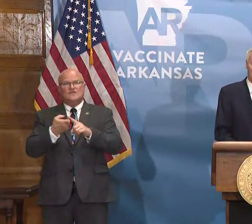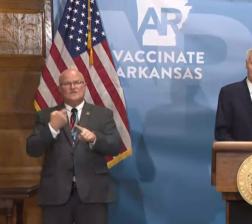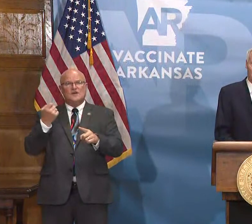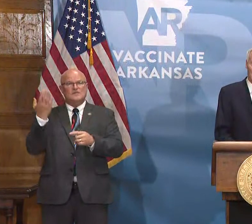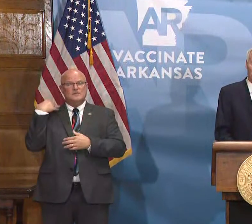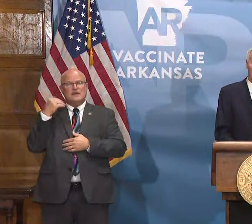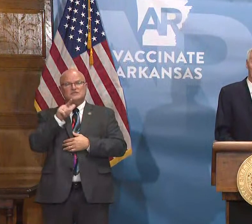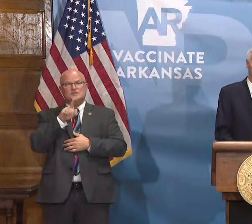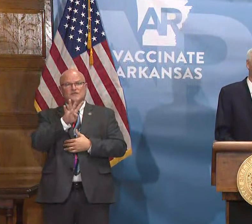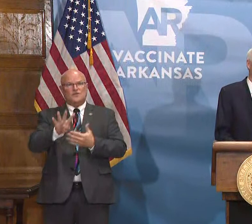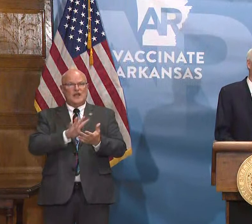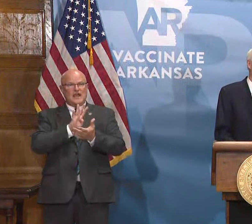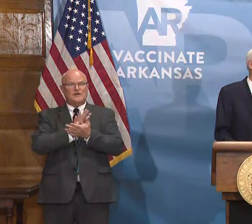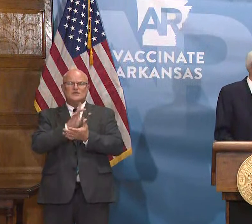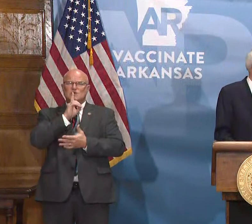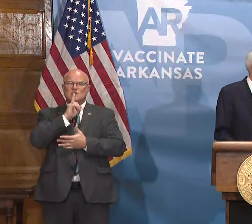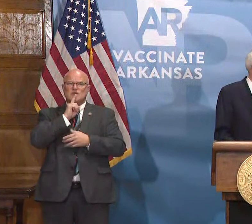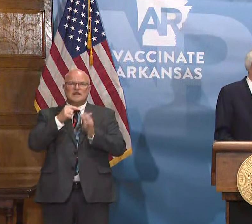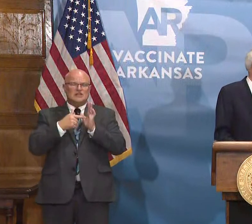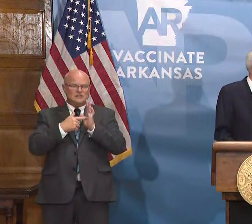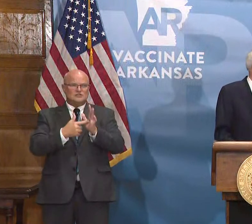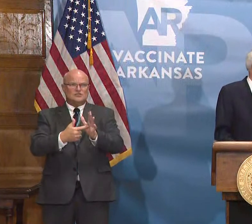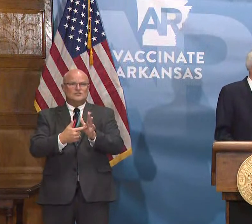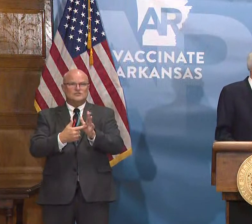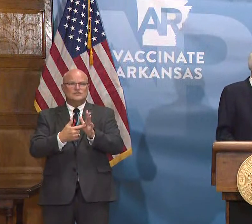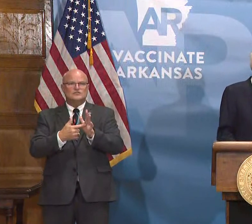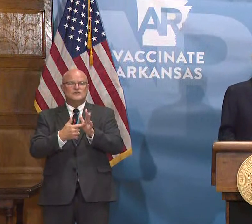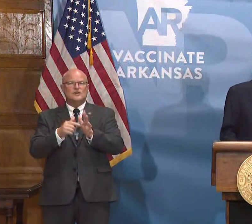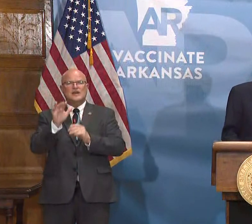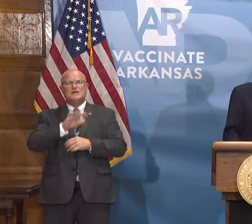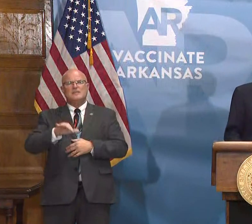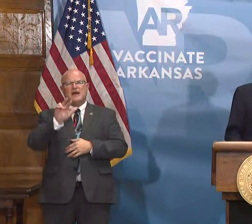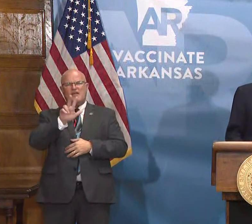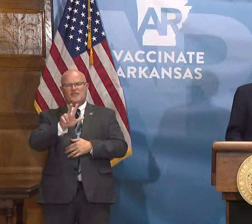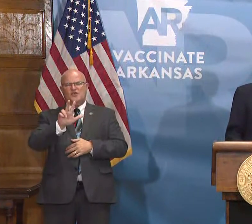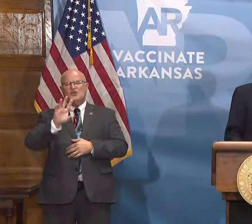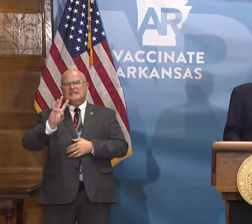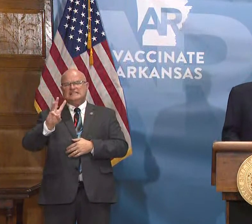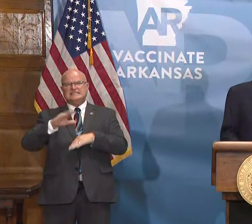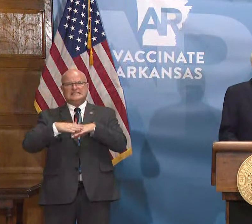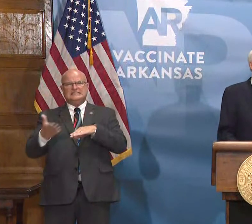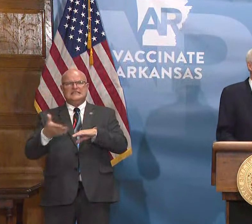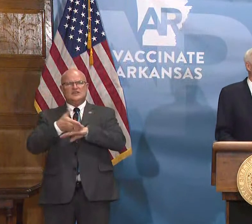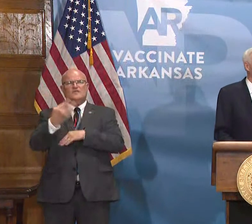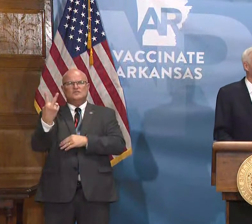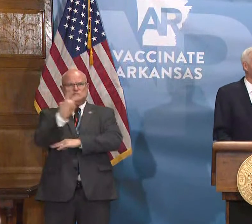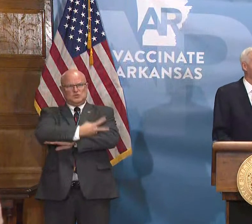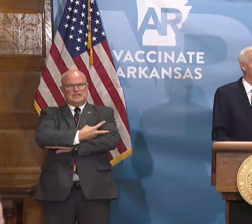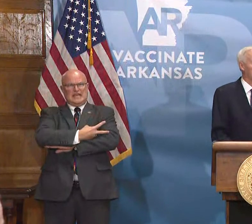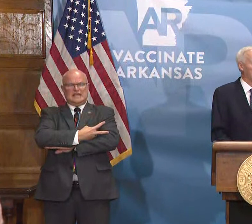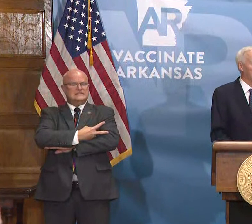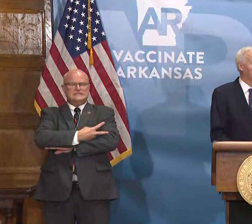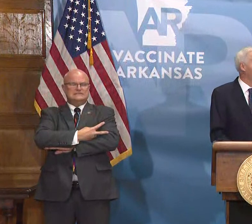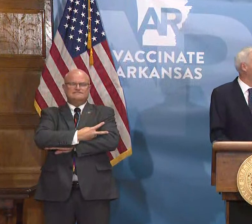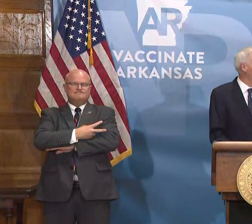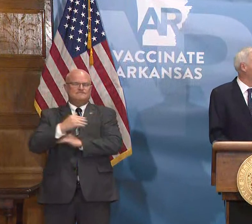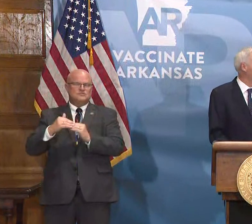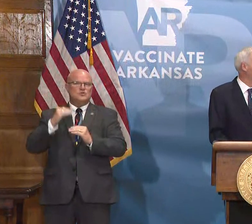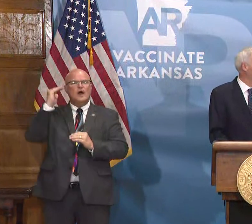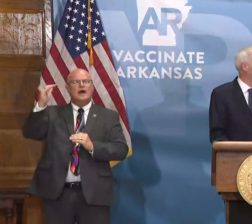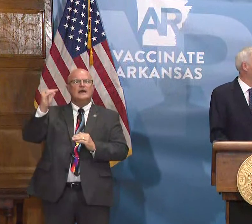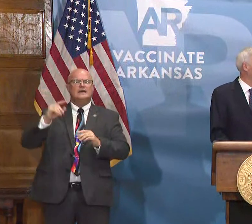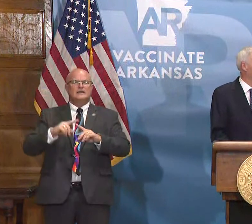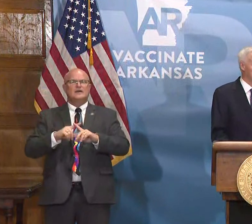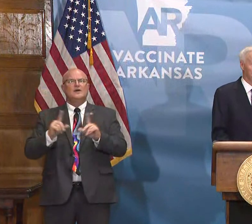previous 24 hours, so that's really reflecting about 36 deaths over 2 days, which is still too high, but